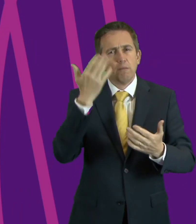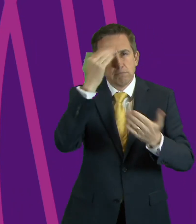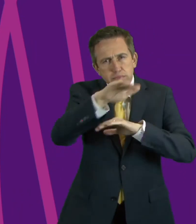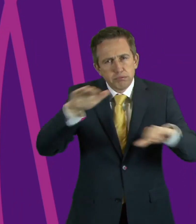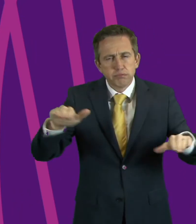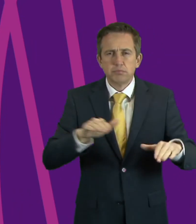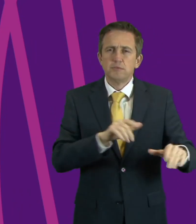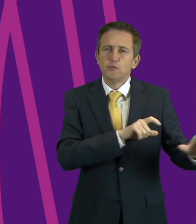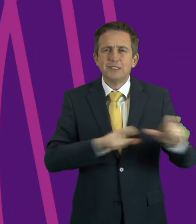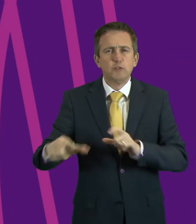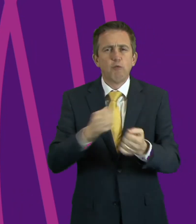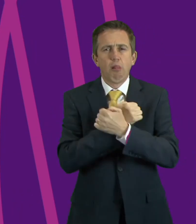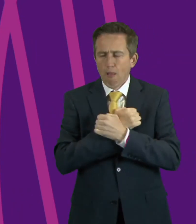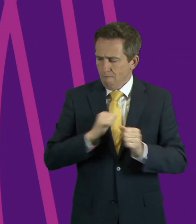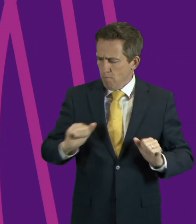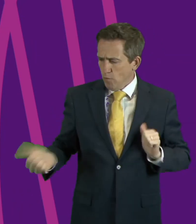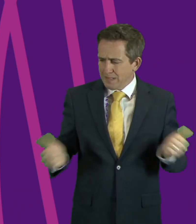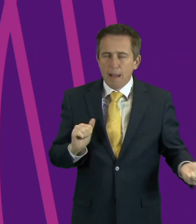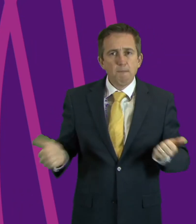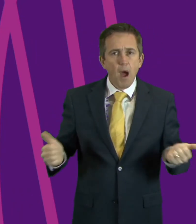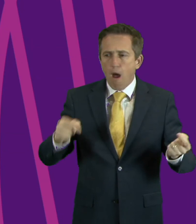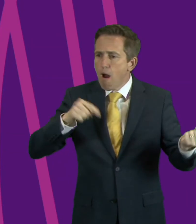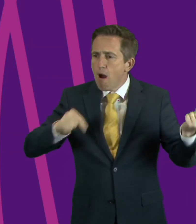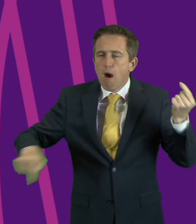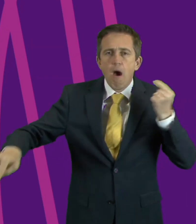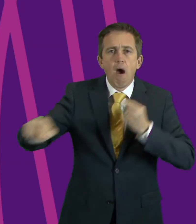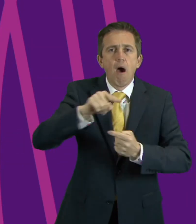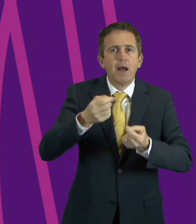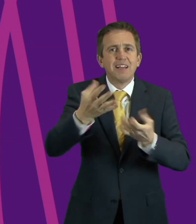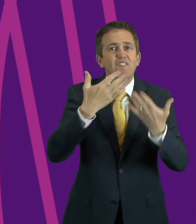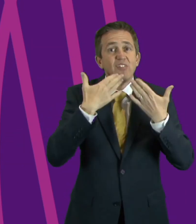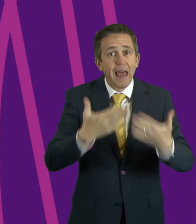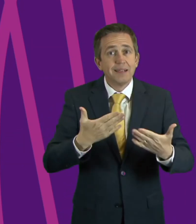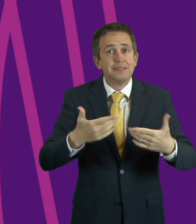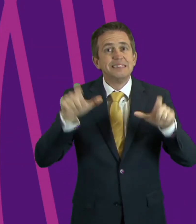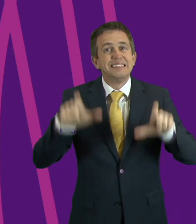neighbours, to give thanks, and keep safe.